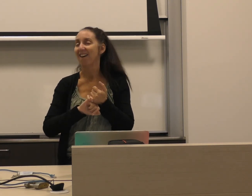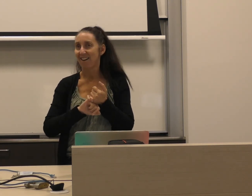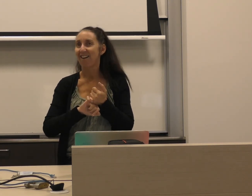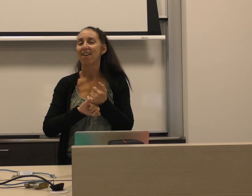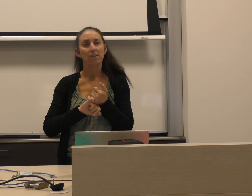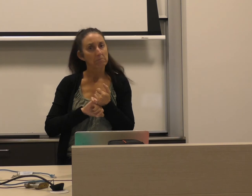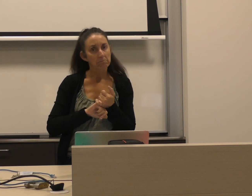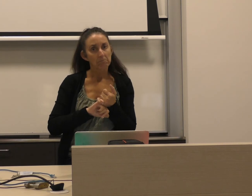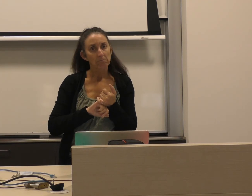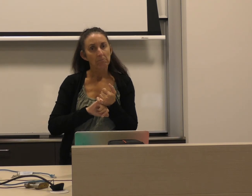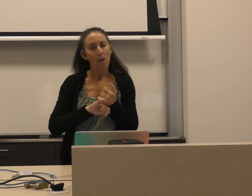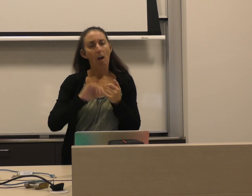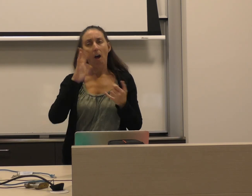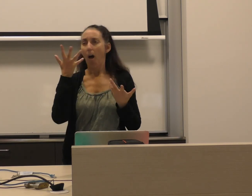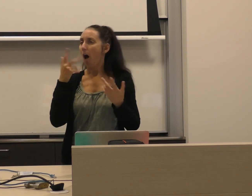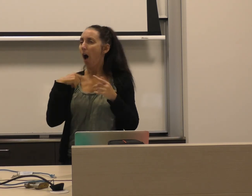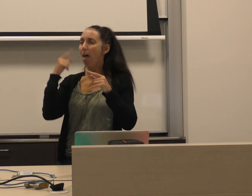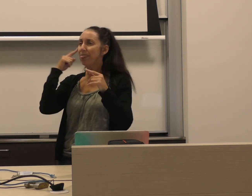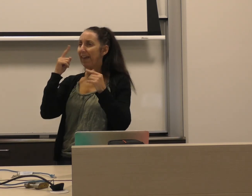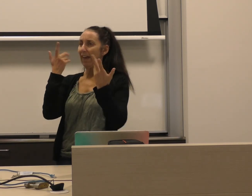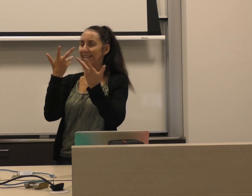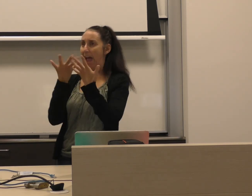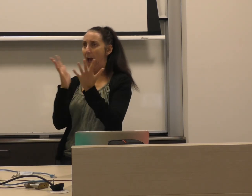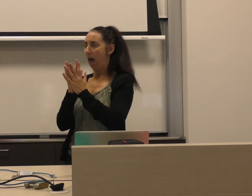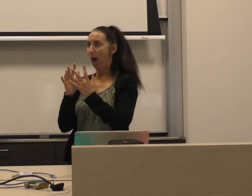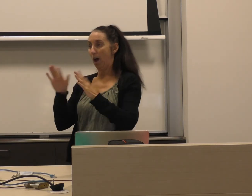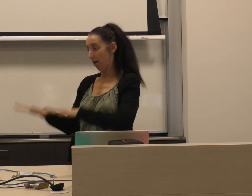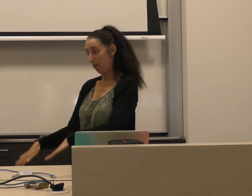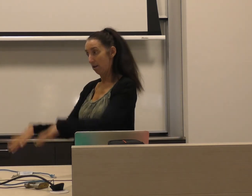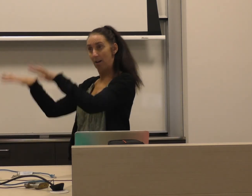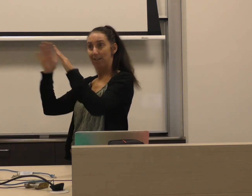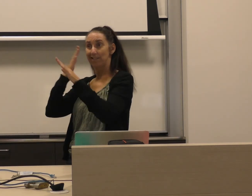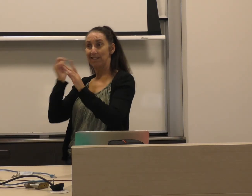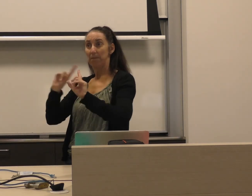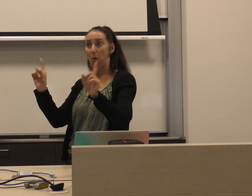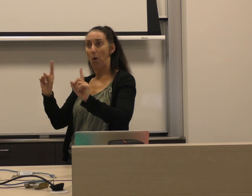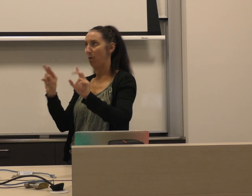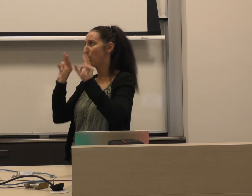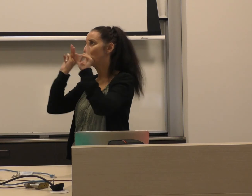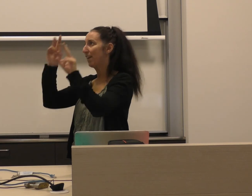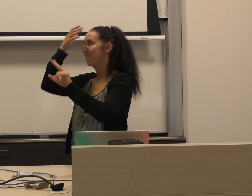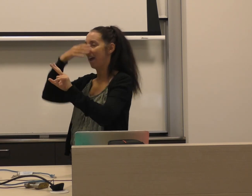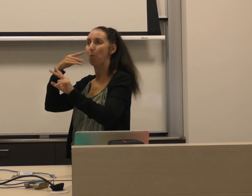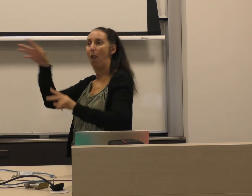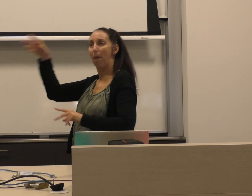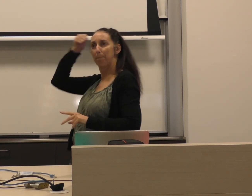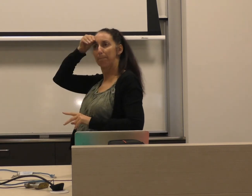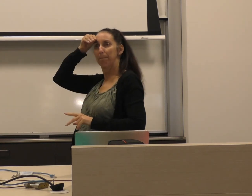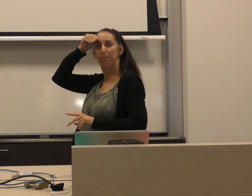signs differently. Okay, Trisha, what do you think? I think it really depends on the person's